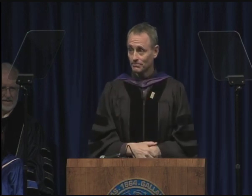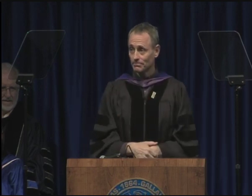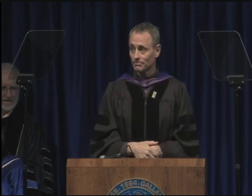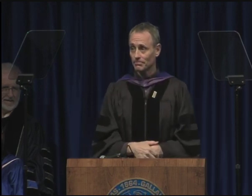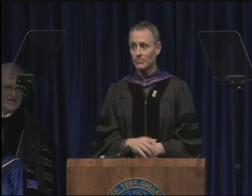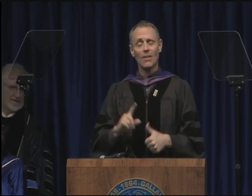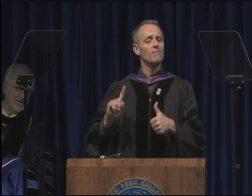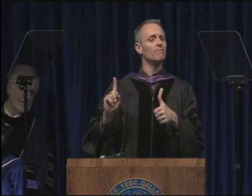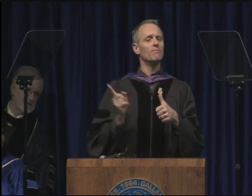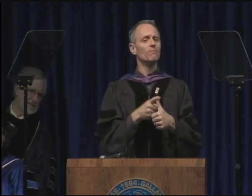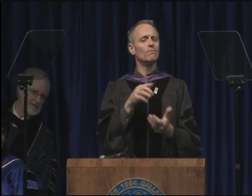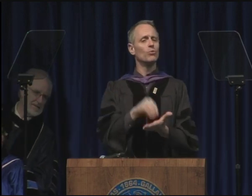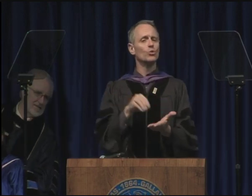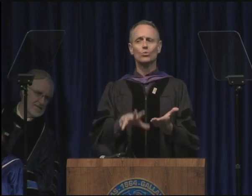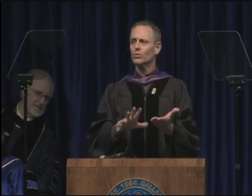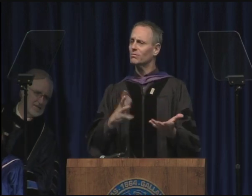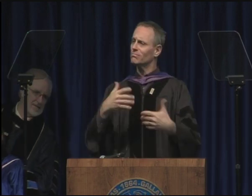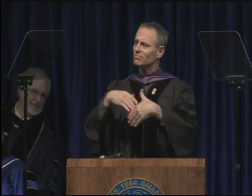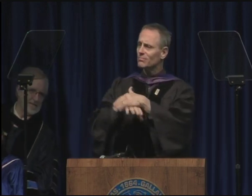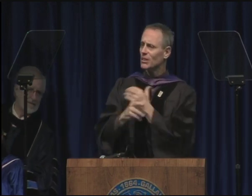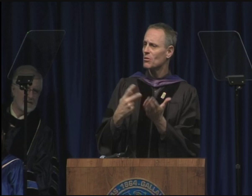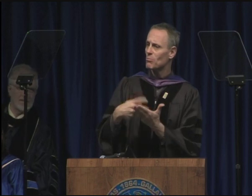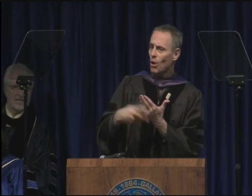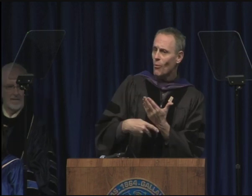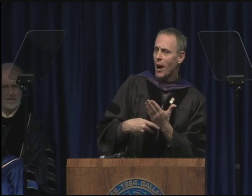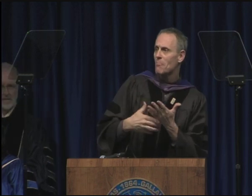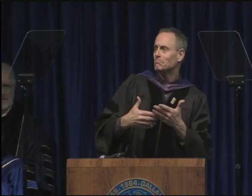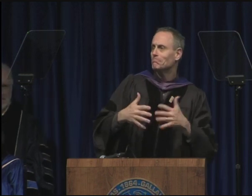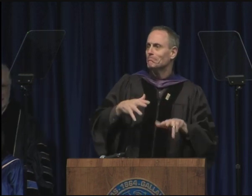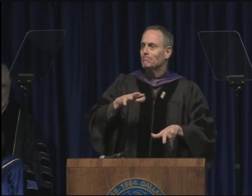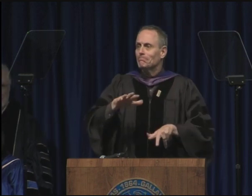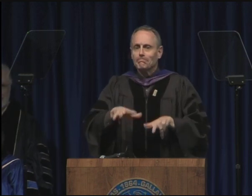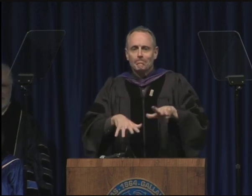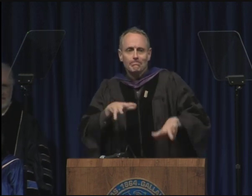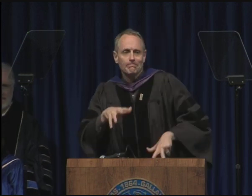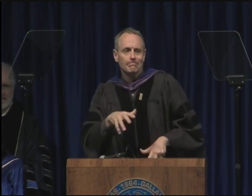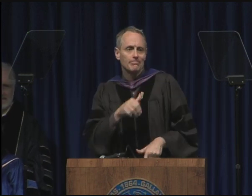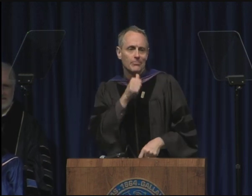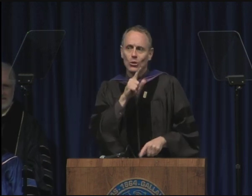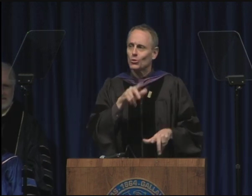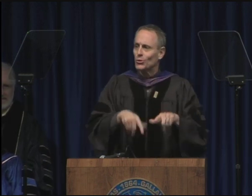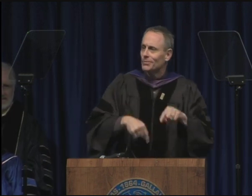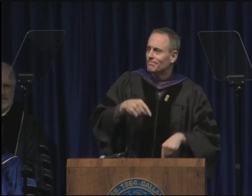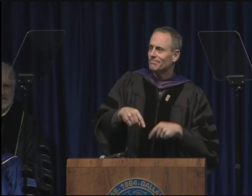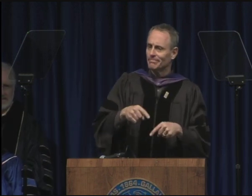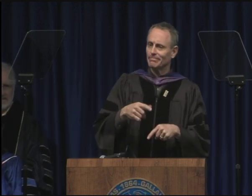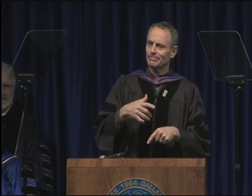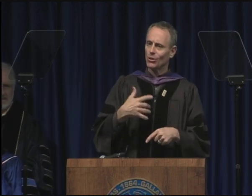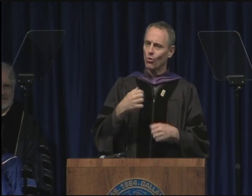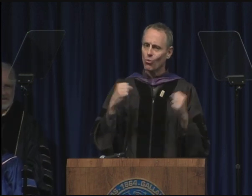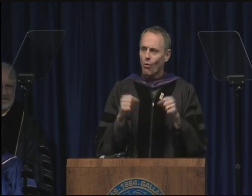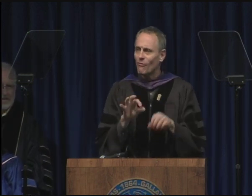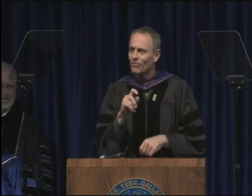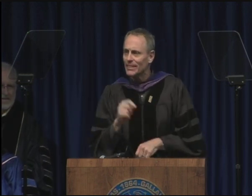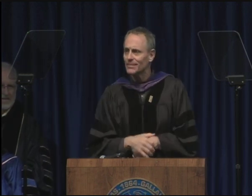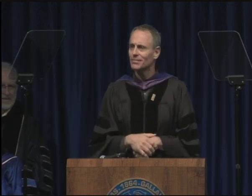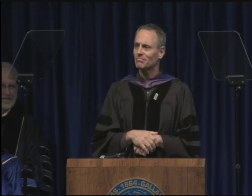this award to two students. The first awardee entered the program wide-eyed, with apprehension